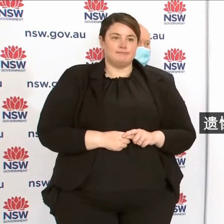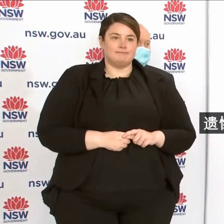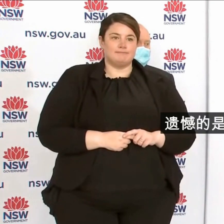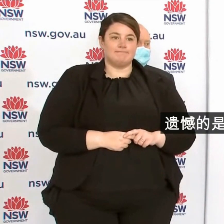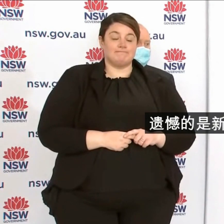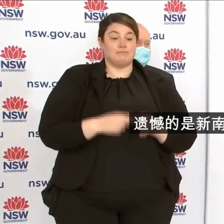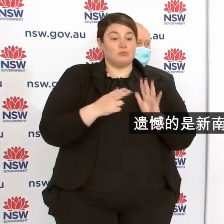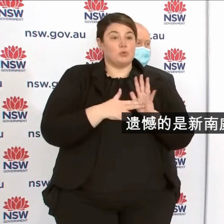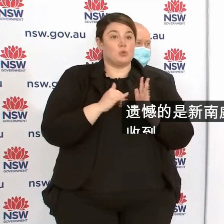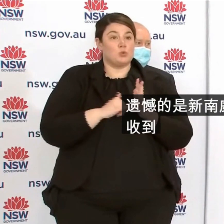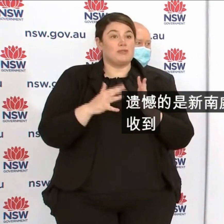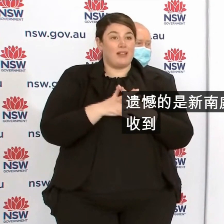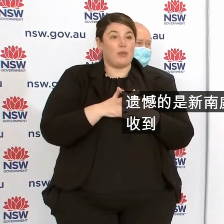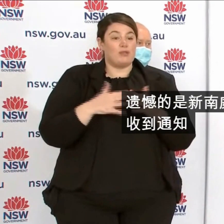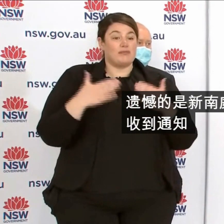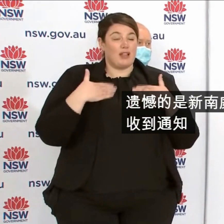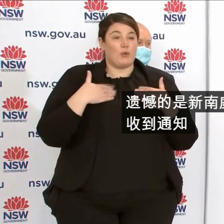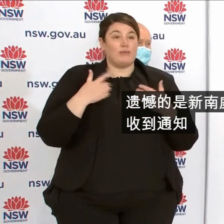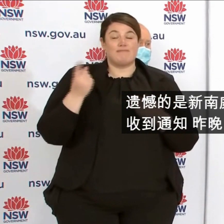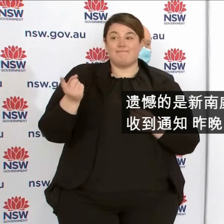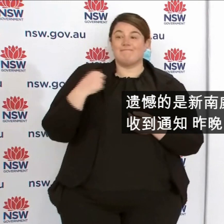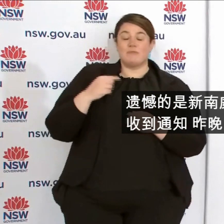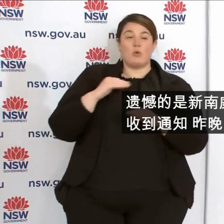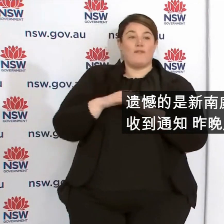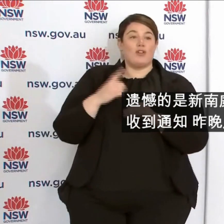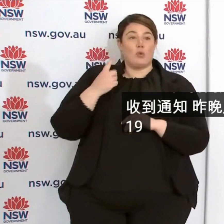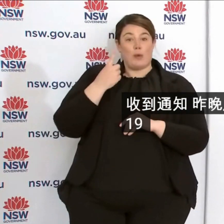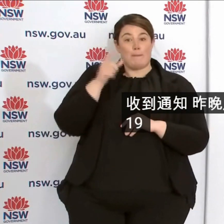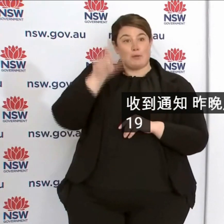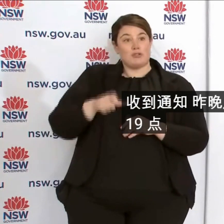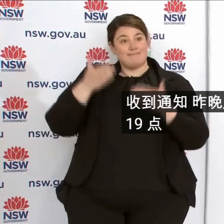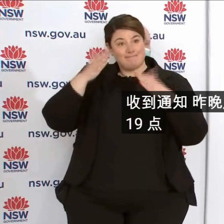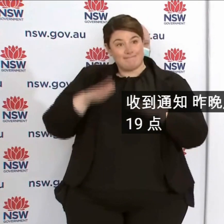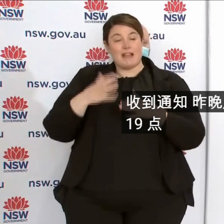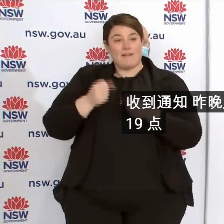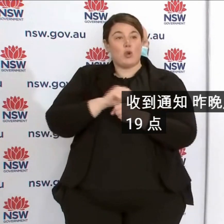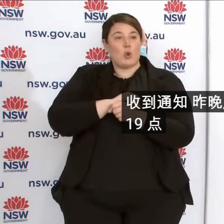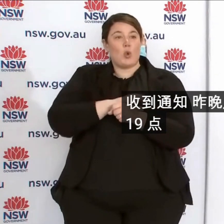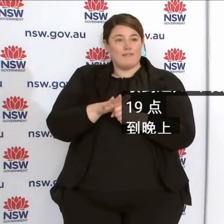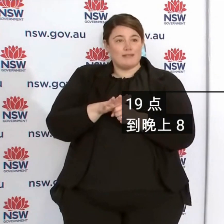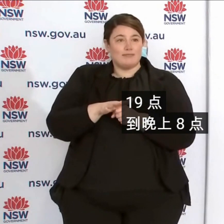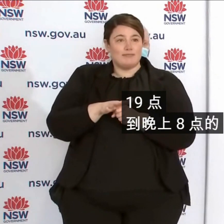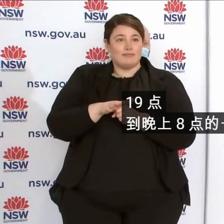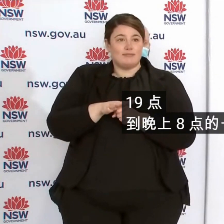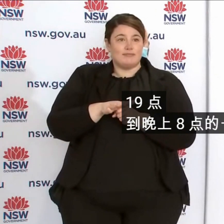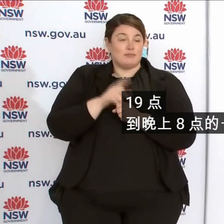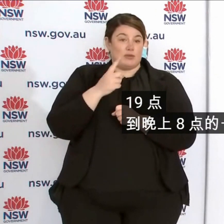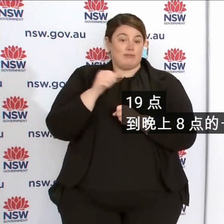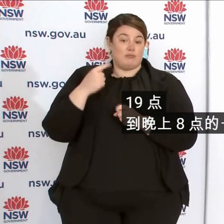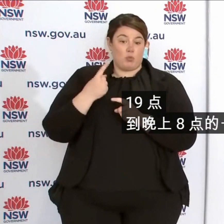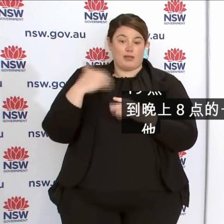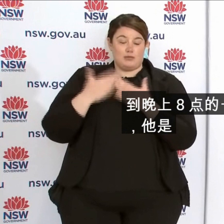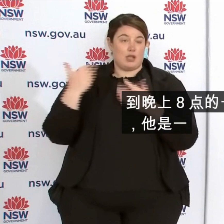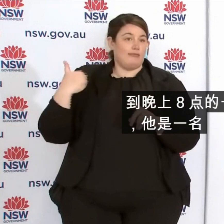Sadly, New South Wales Health has been notified of the death of one person who had COVID-19 till 8 p.m. last